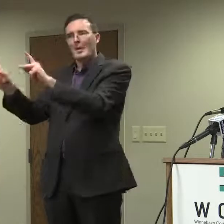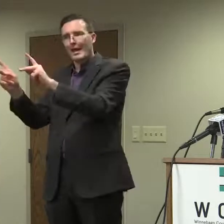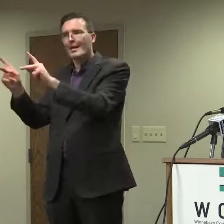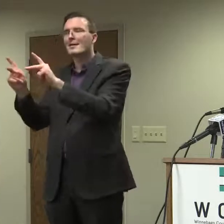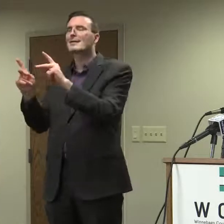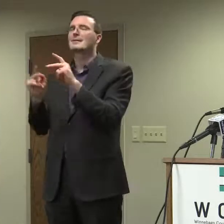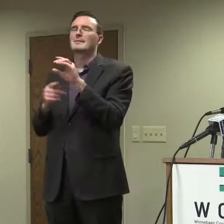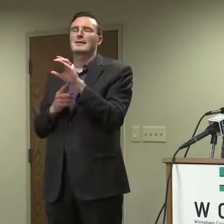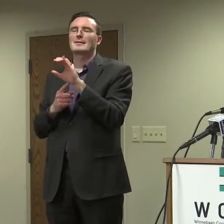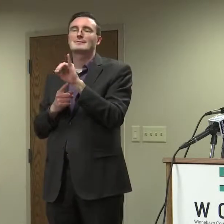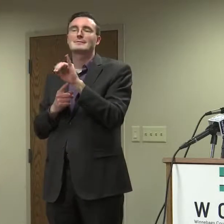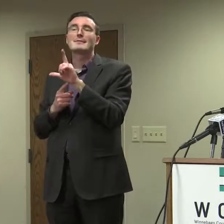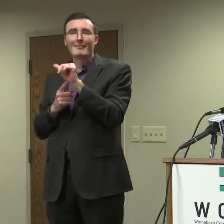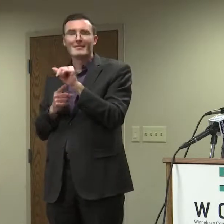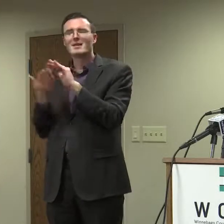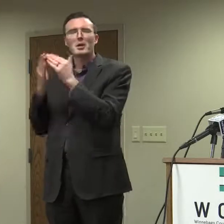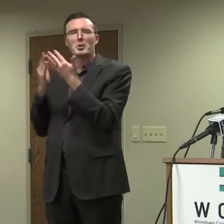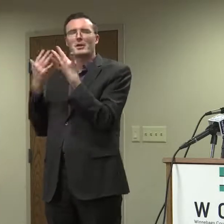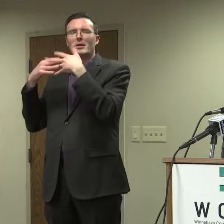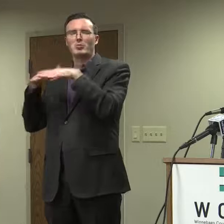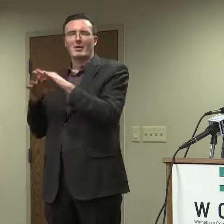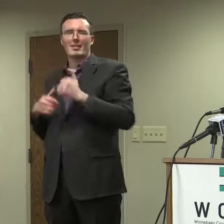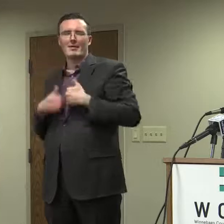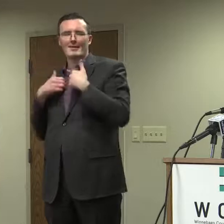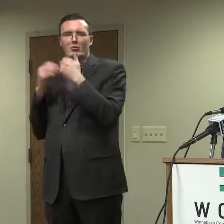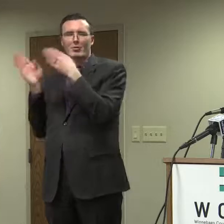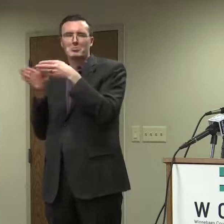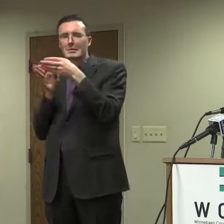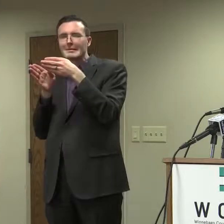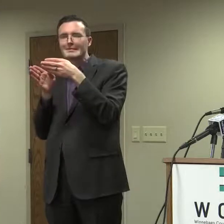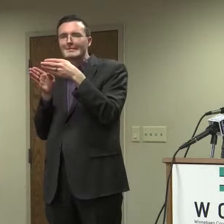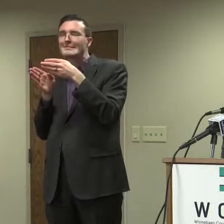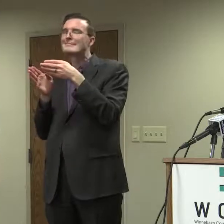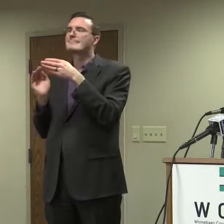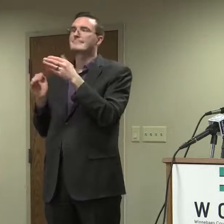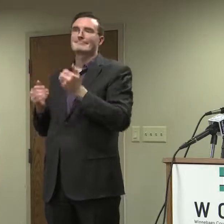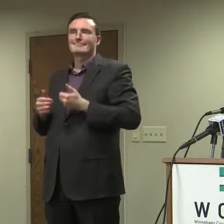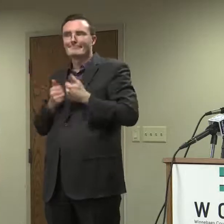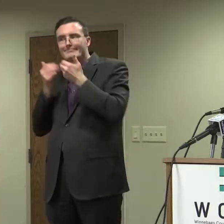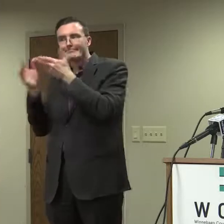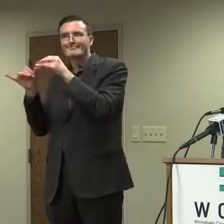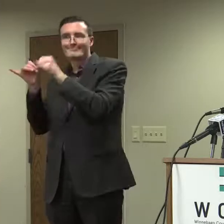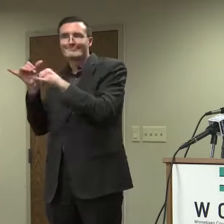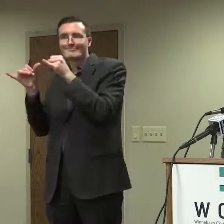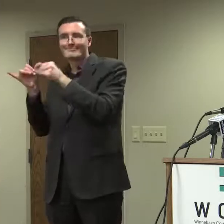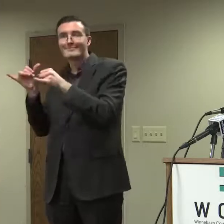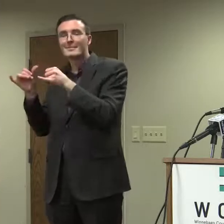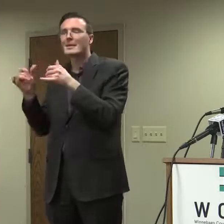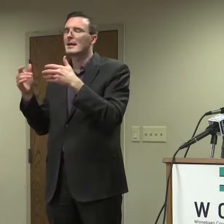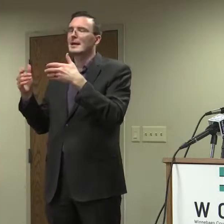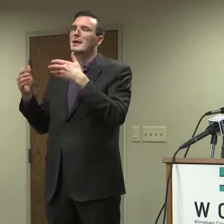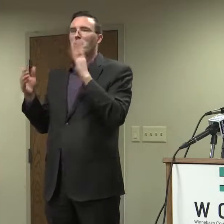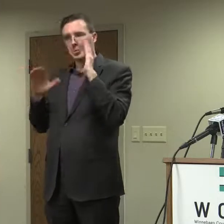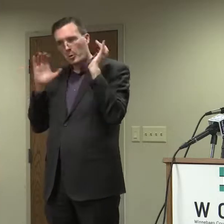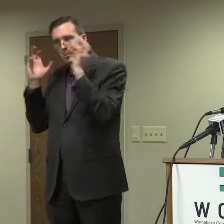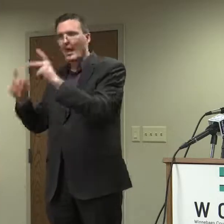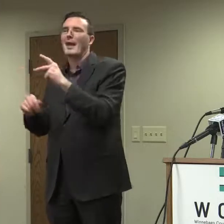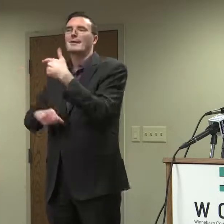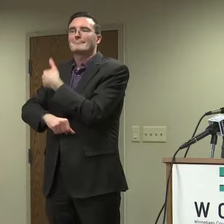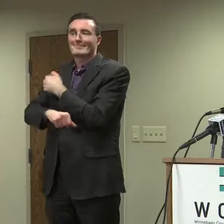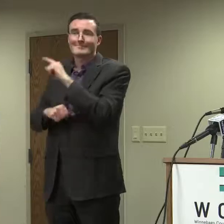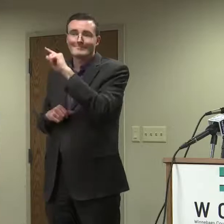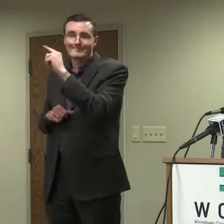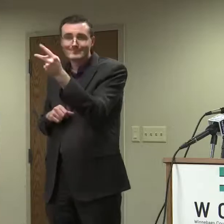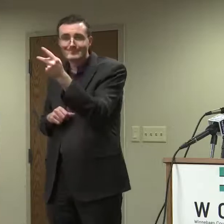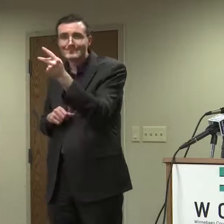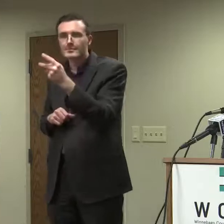arrangements, or SILAs. And so remember, it seems like we just keep rolling, right? We're just keep rolling to make sure we do the